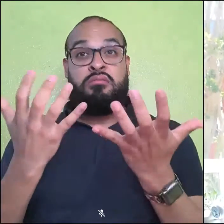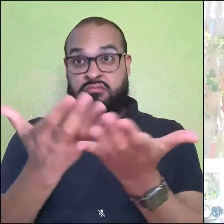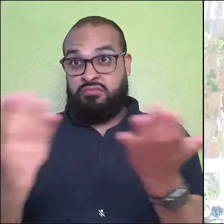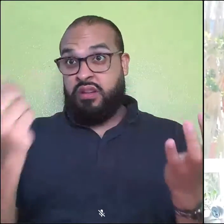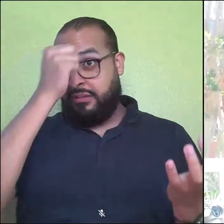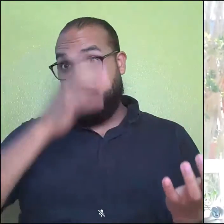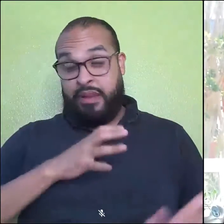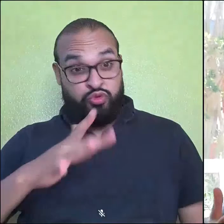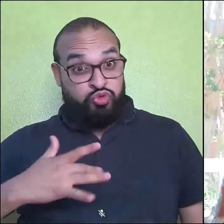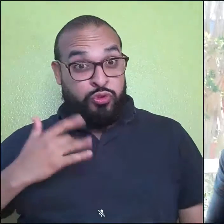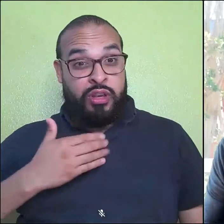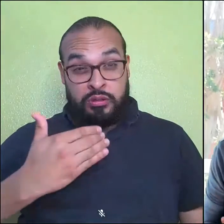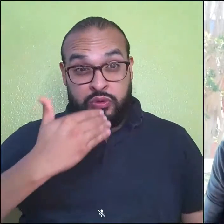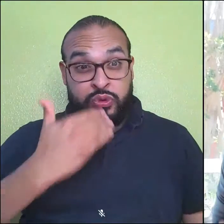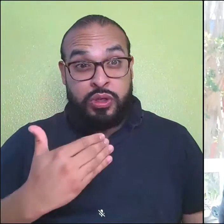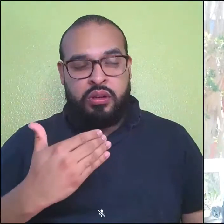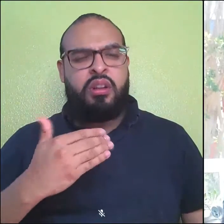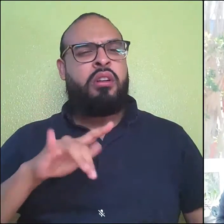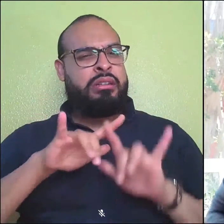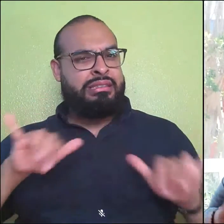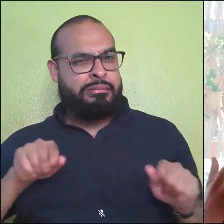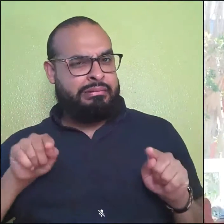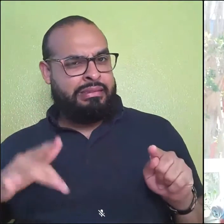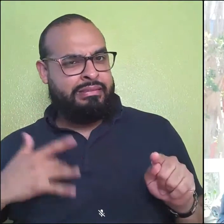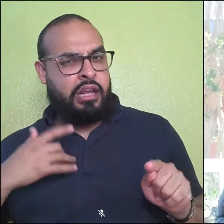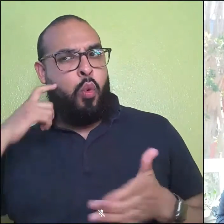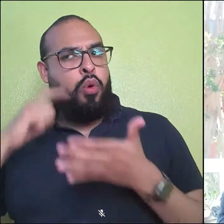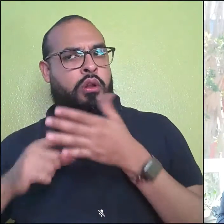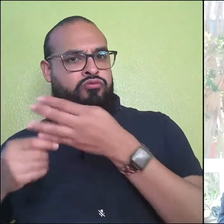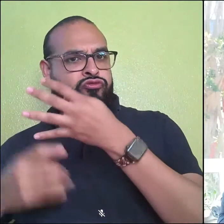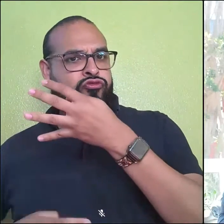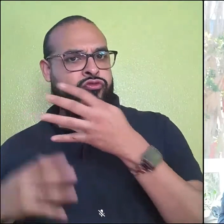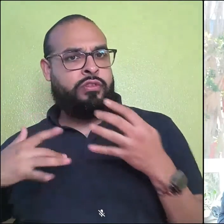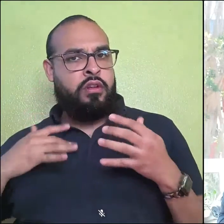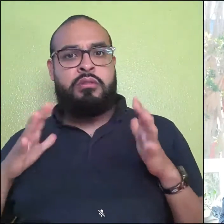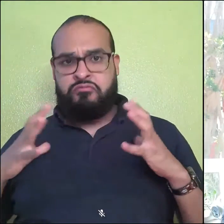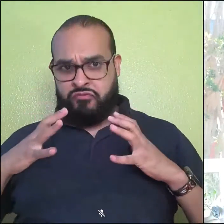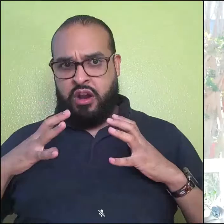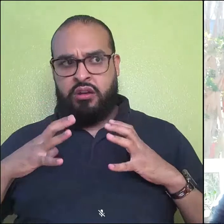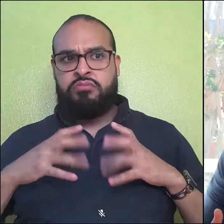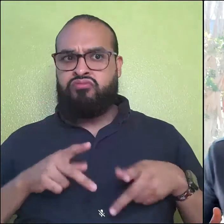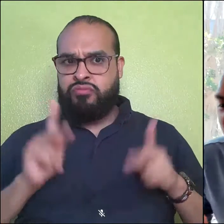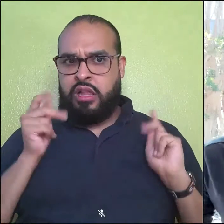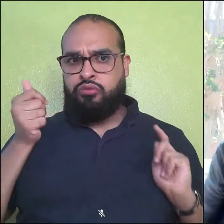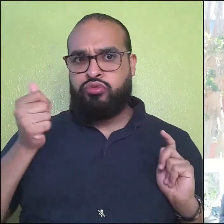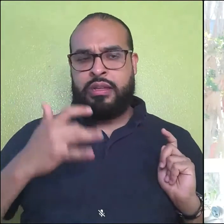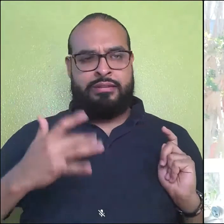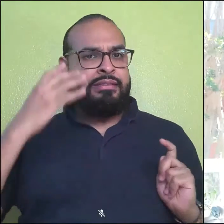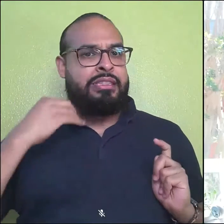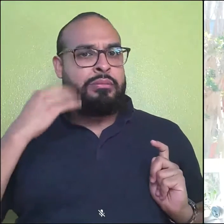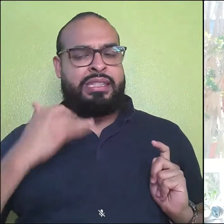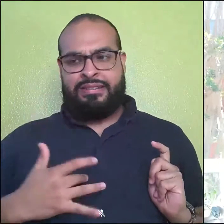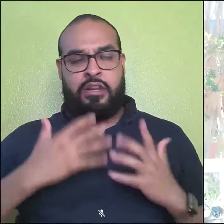lot of kind of other feelings that are present, but just to allow yourself to feel that gratitude. When do we have this